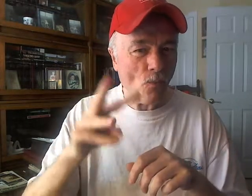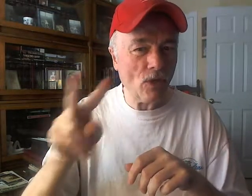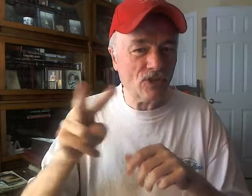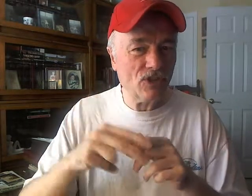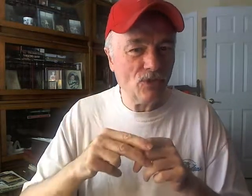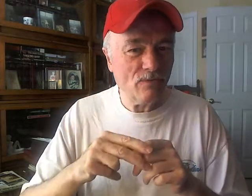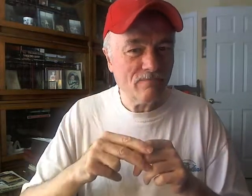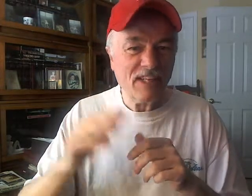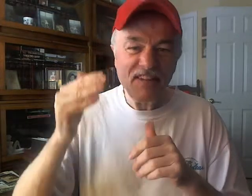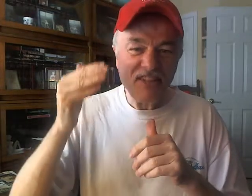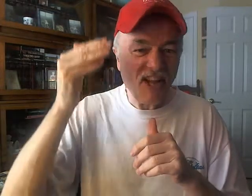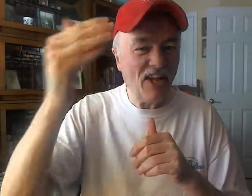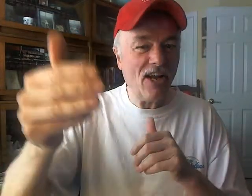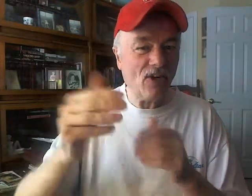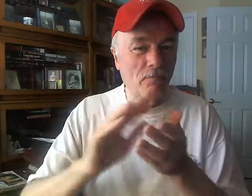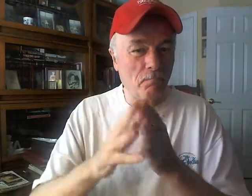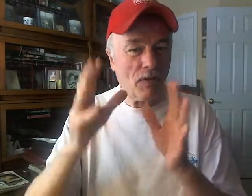but to later be